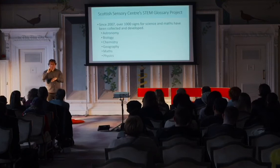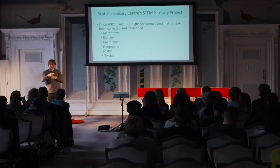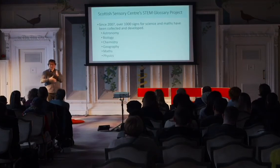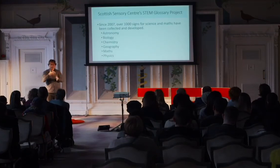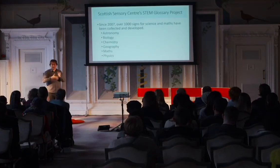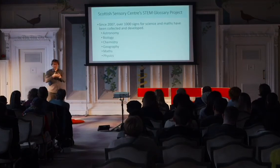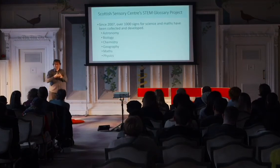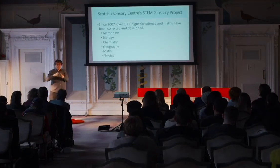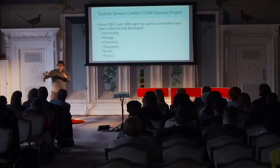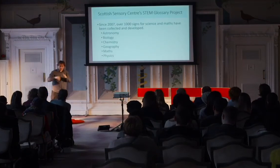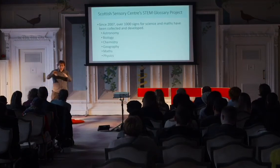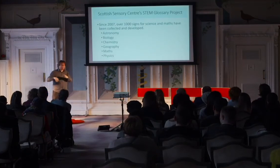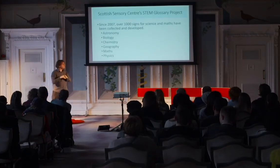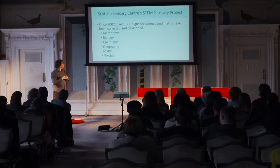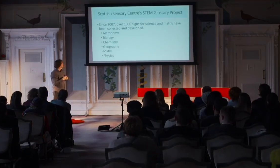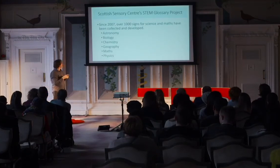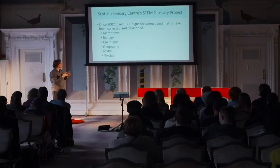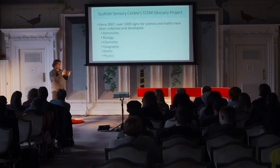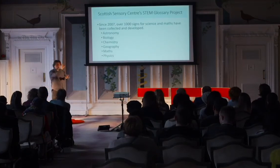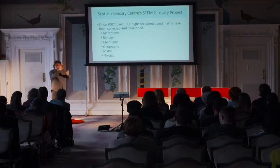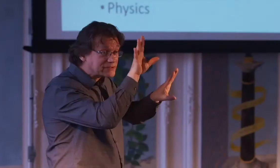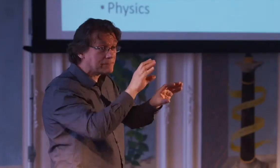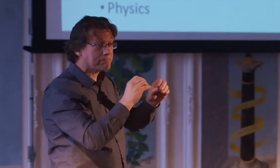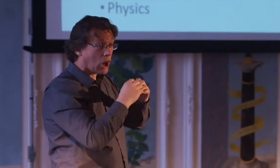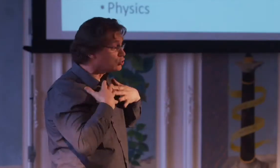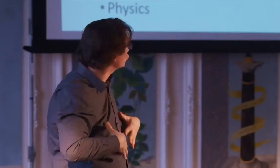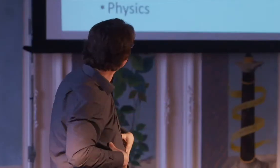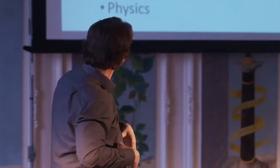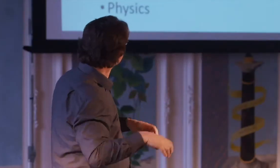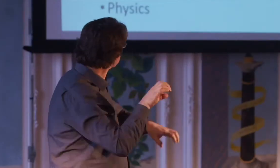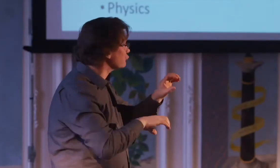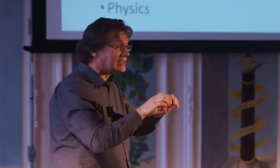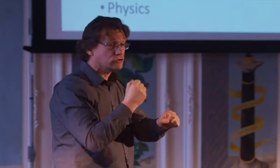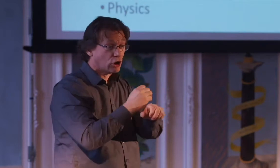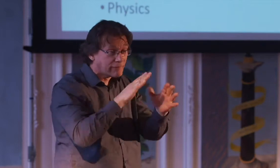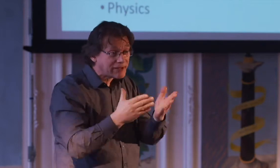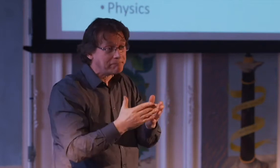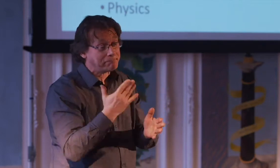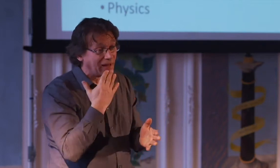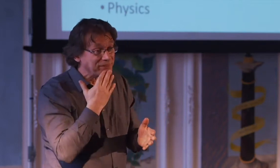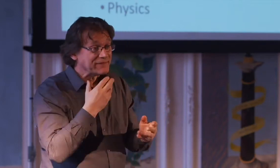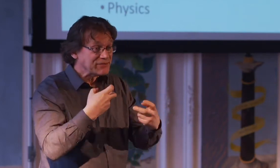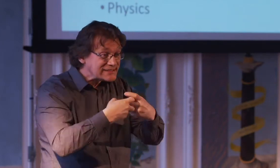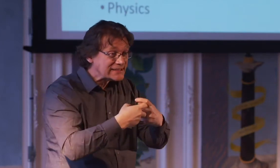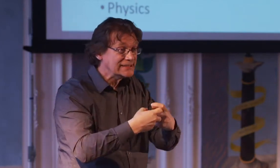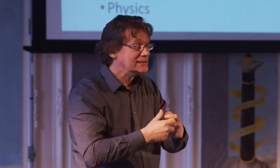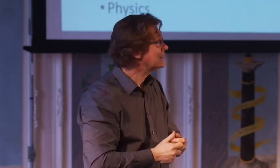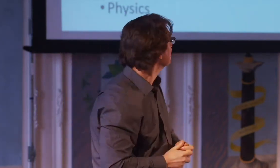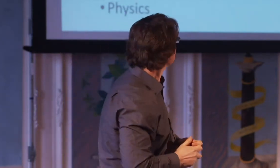together. We've already managed to create over 1,000 signs on the topics of astronomy, biology, chemistry, geography,